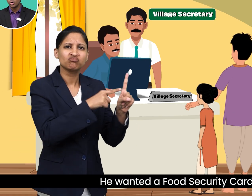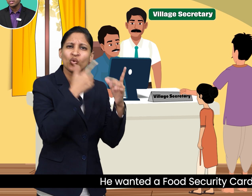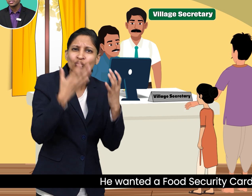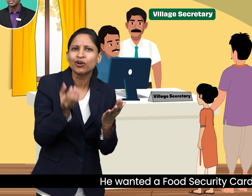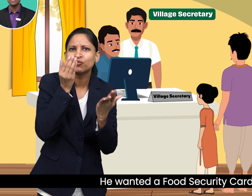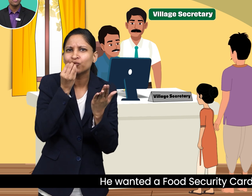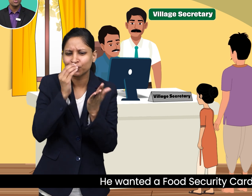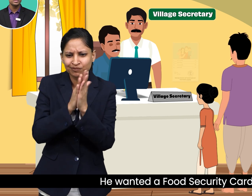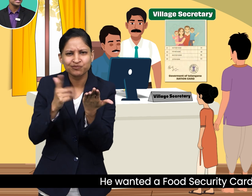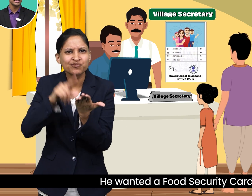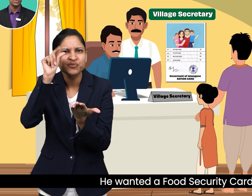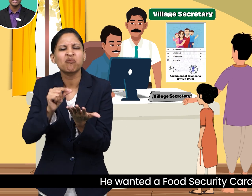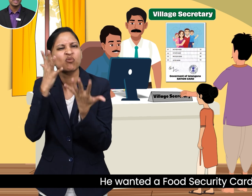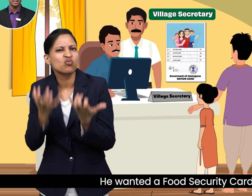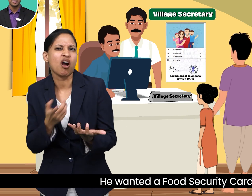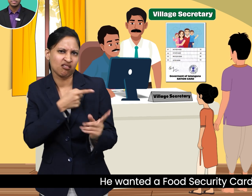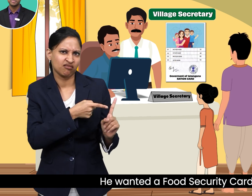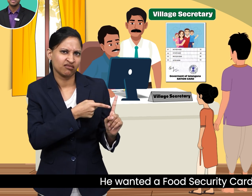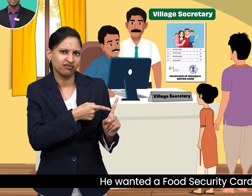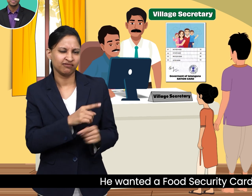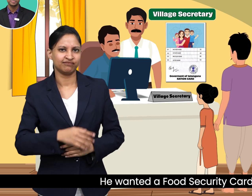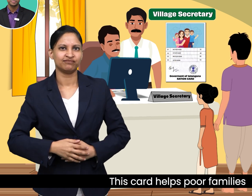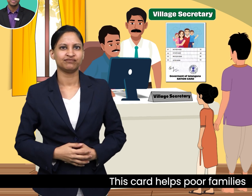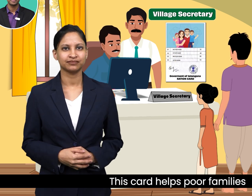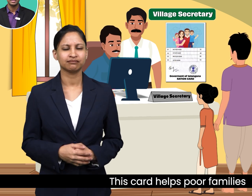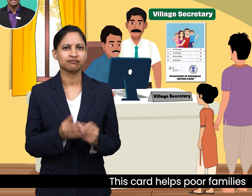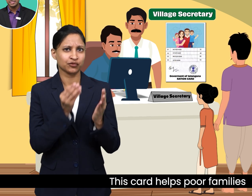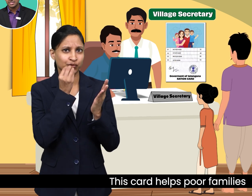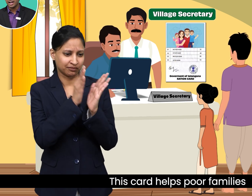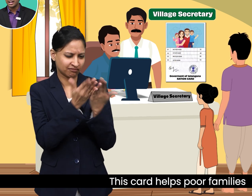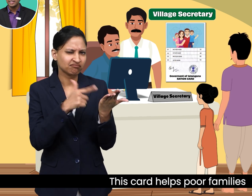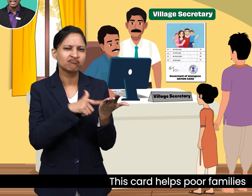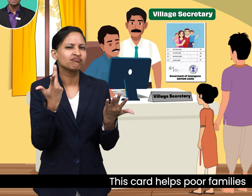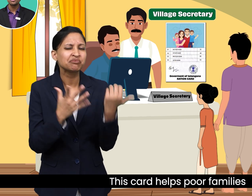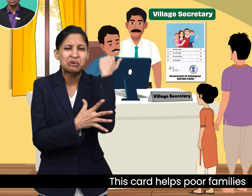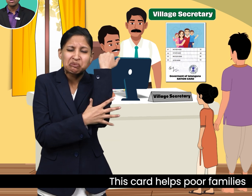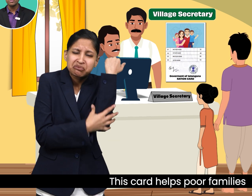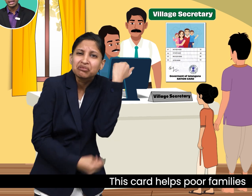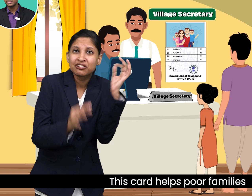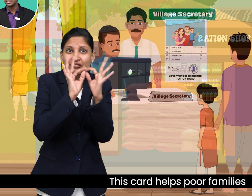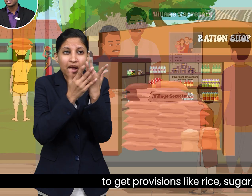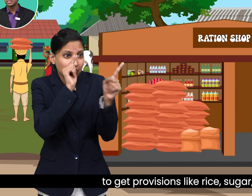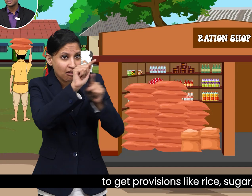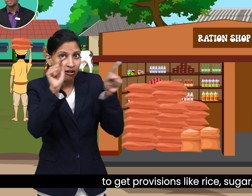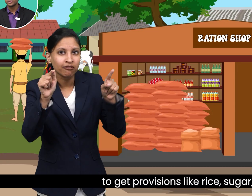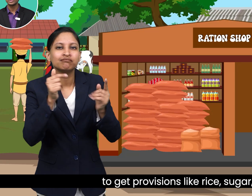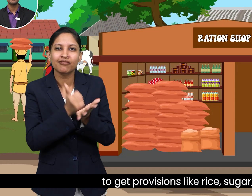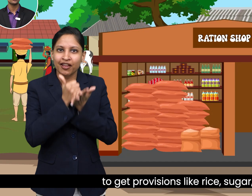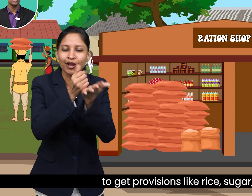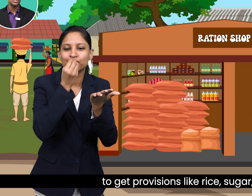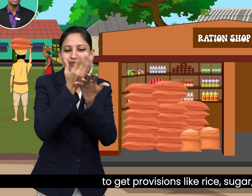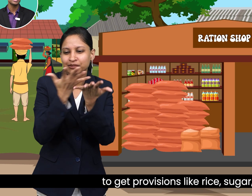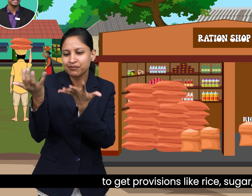He wanted a food security card. This card helps poor families to